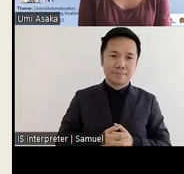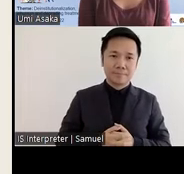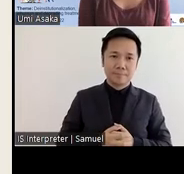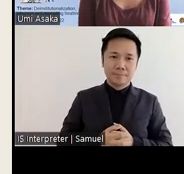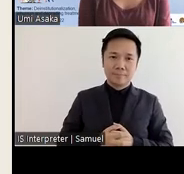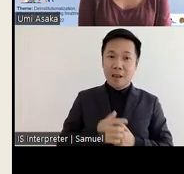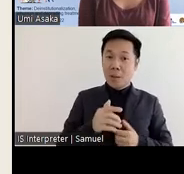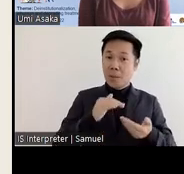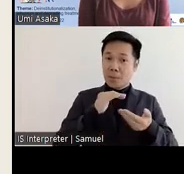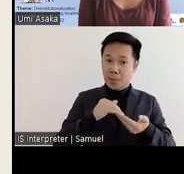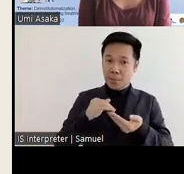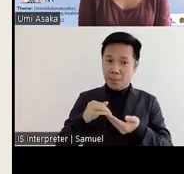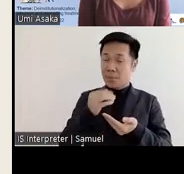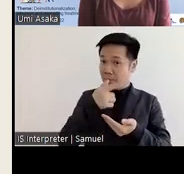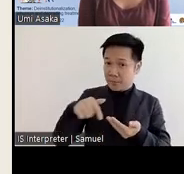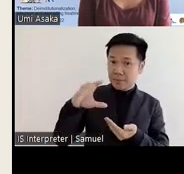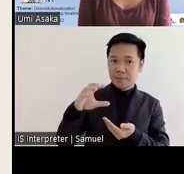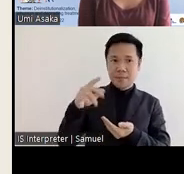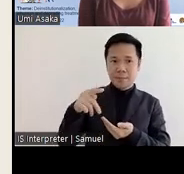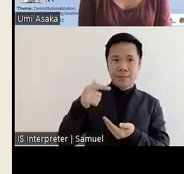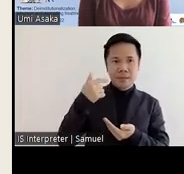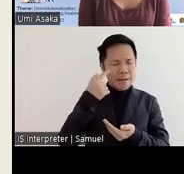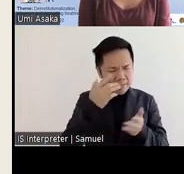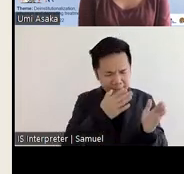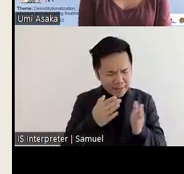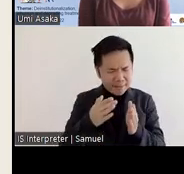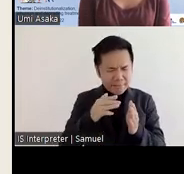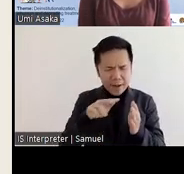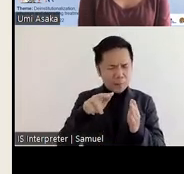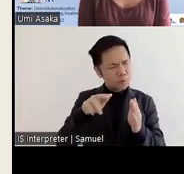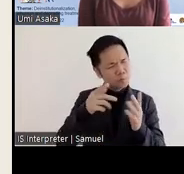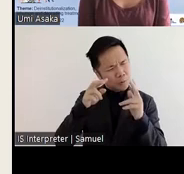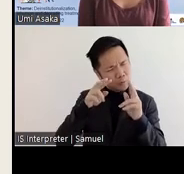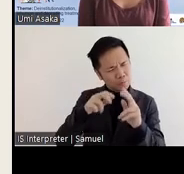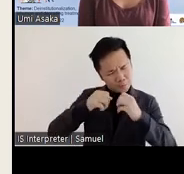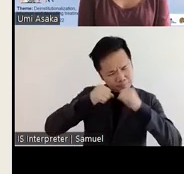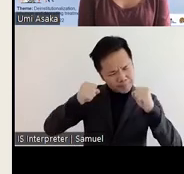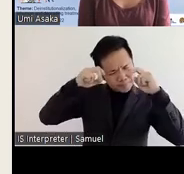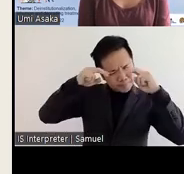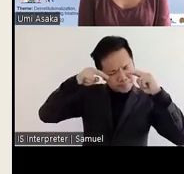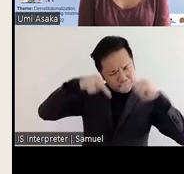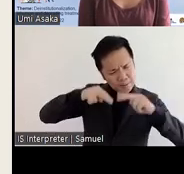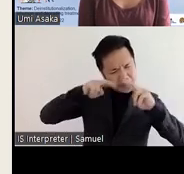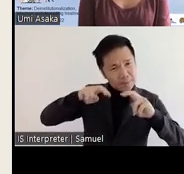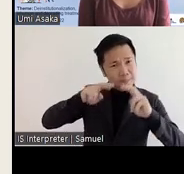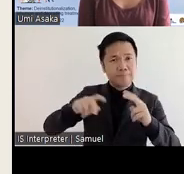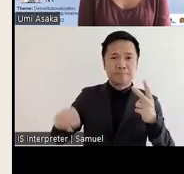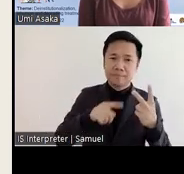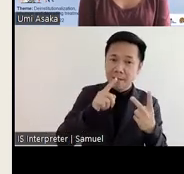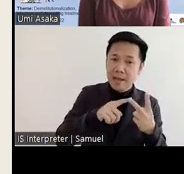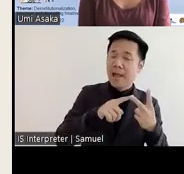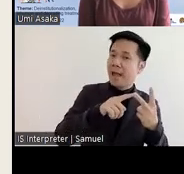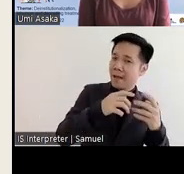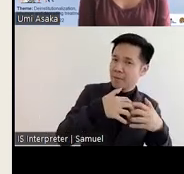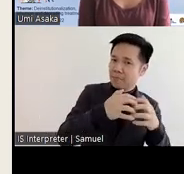They also produced newsletters, which people were able to write to. The association started with a focus of building connection